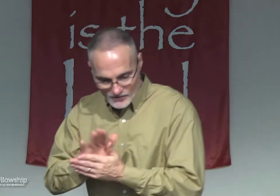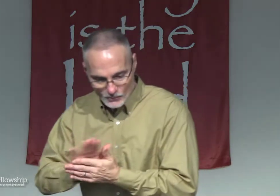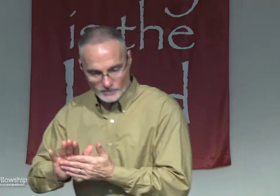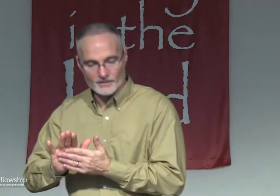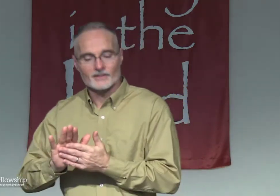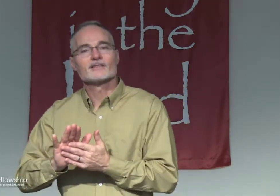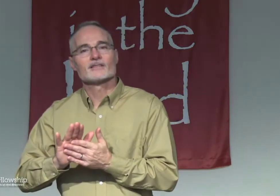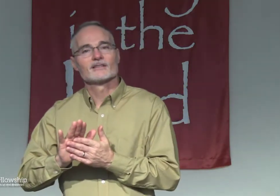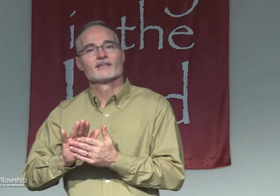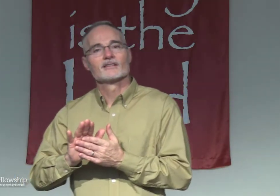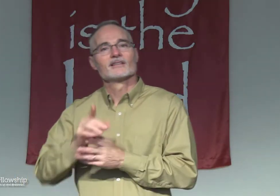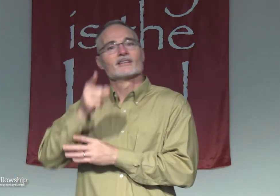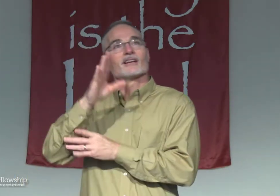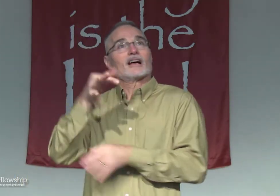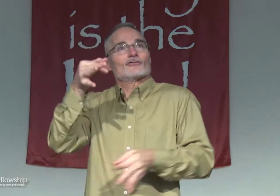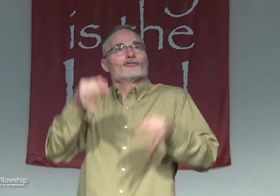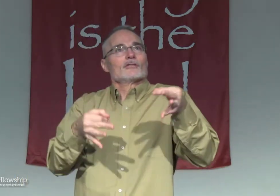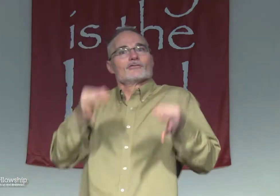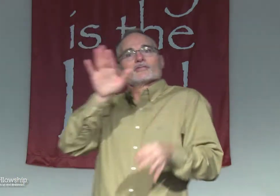His perfection, His holiness.